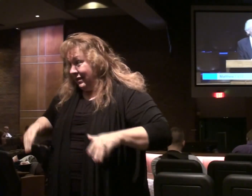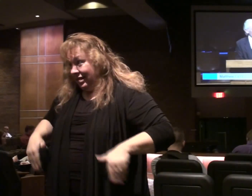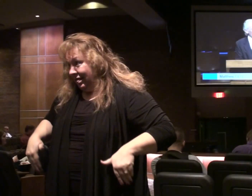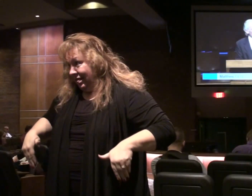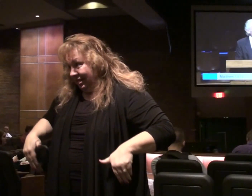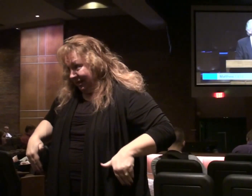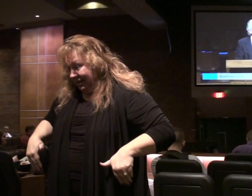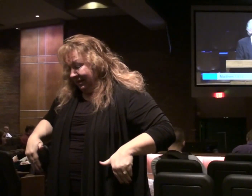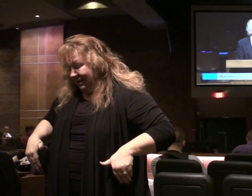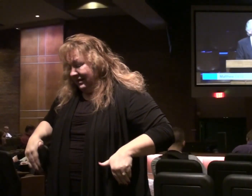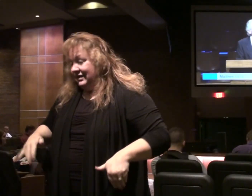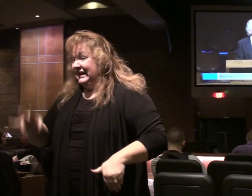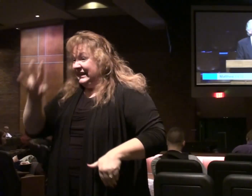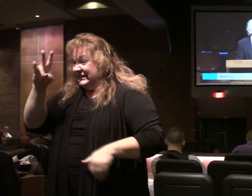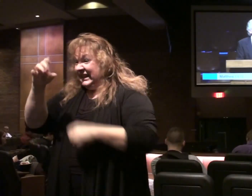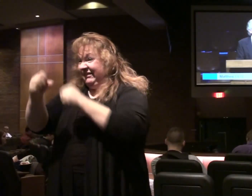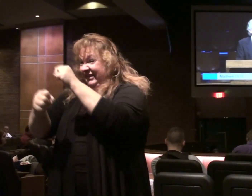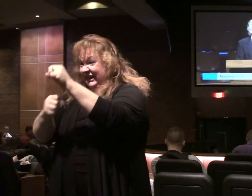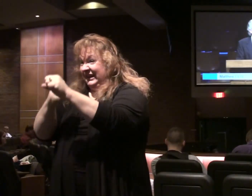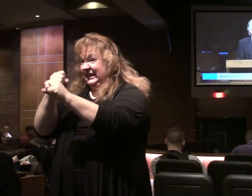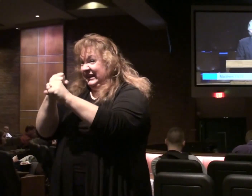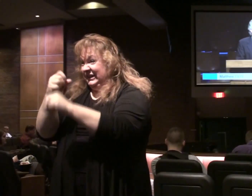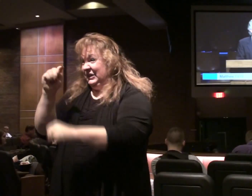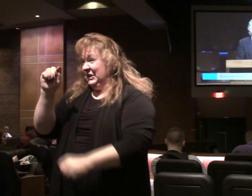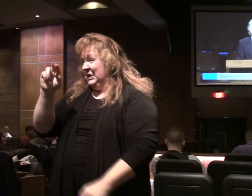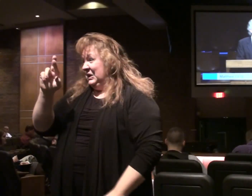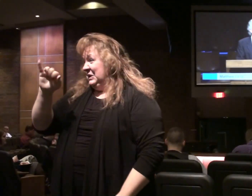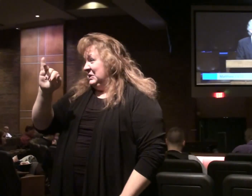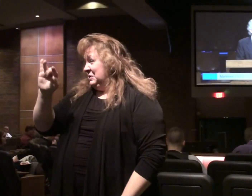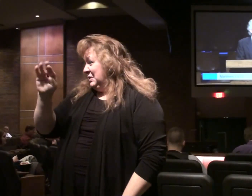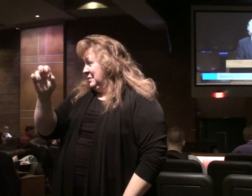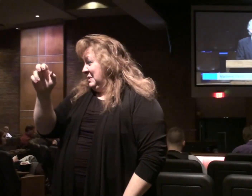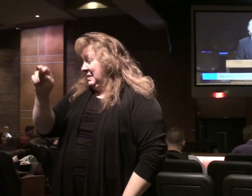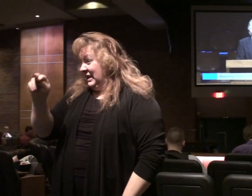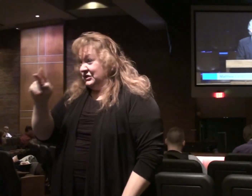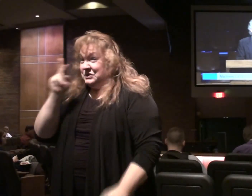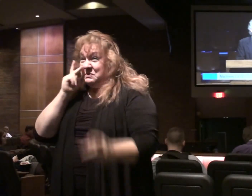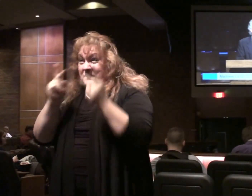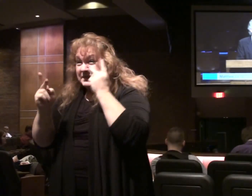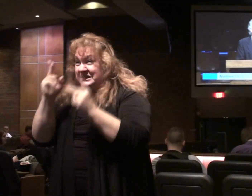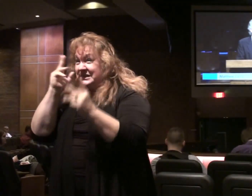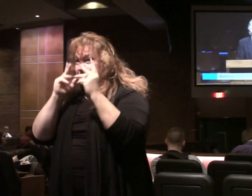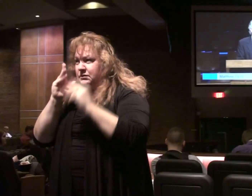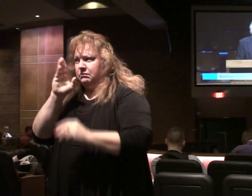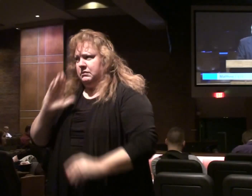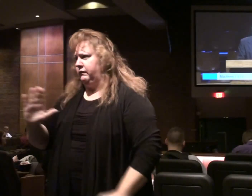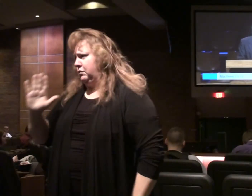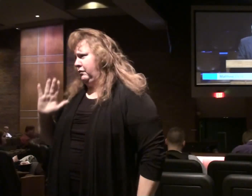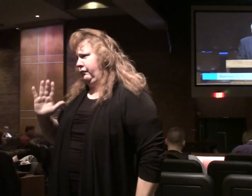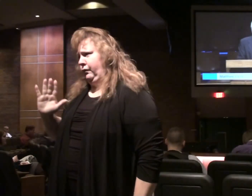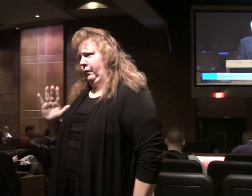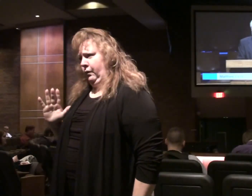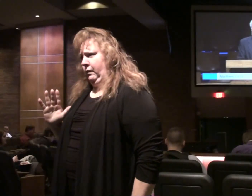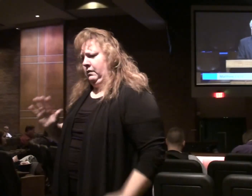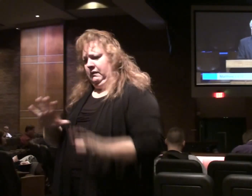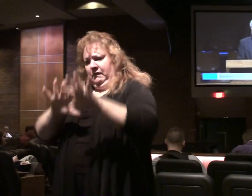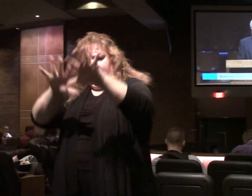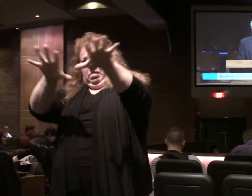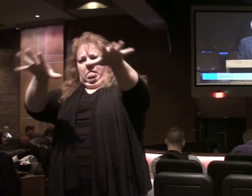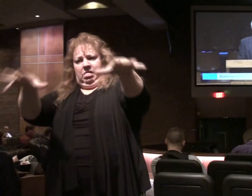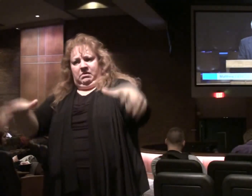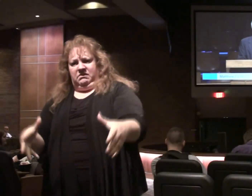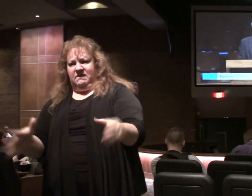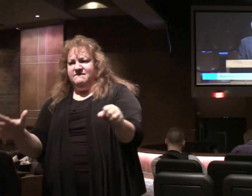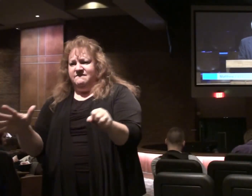7 years tribulation, something like the world has never seen, where the world will be engulfed